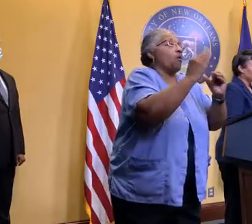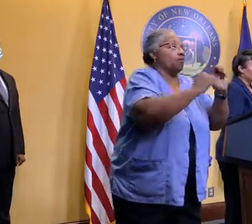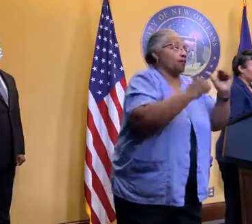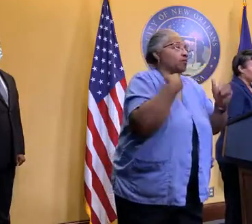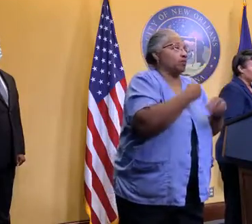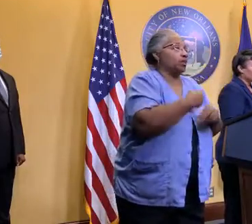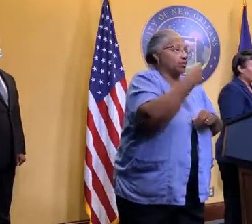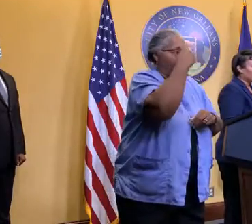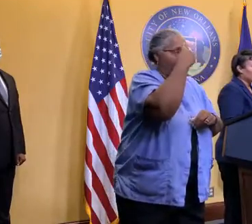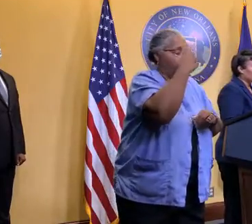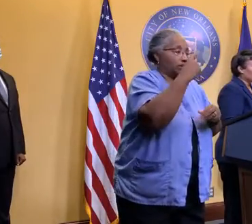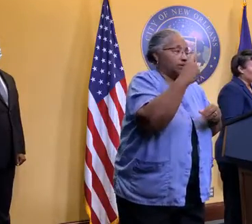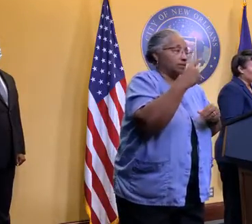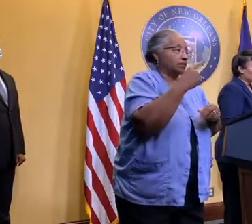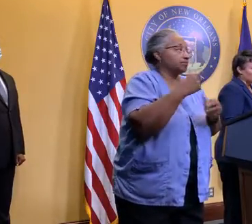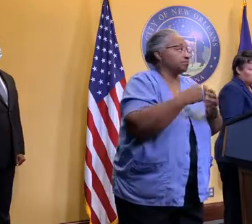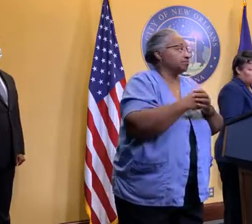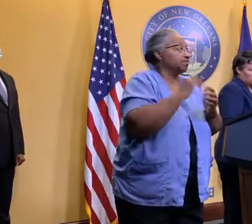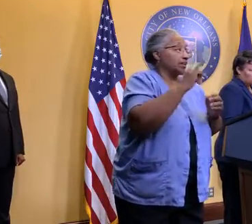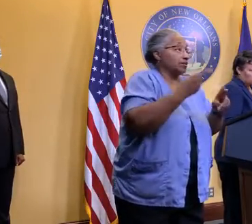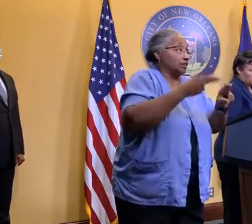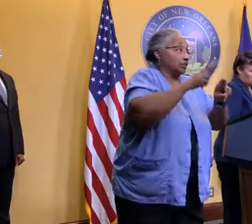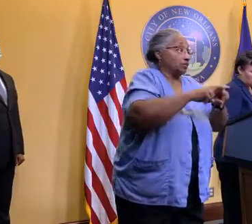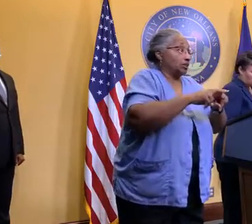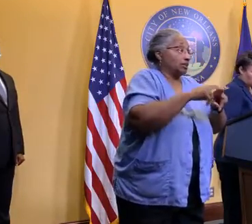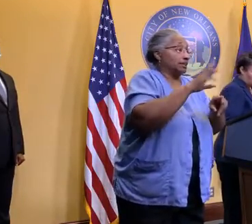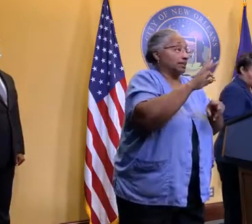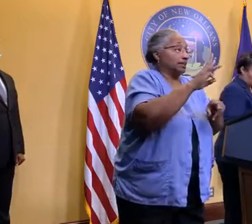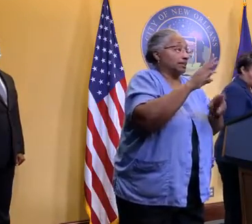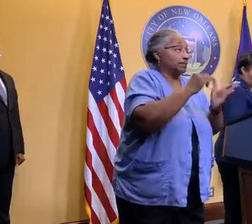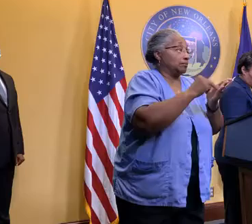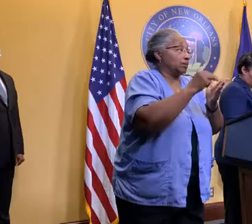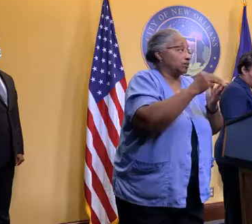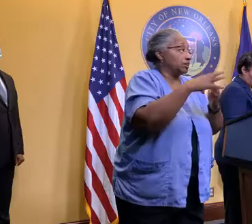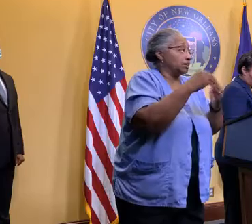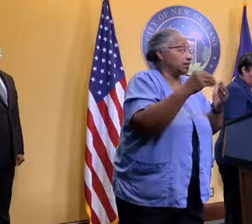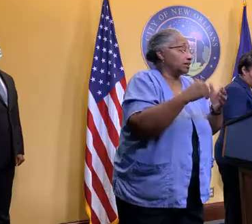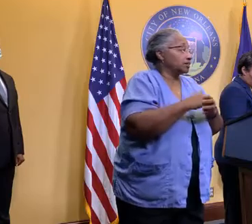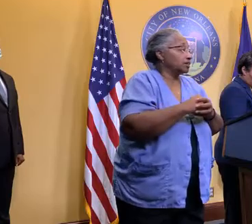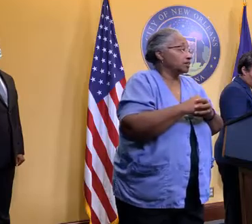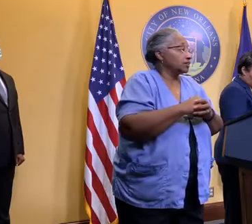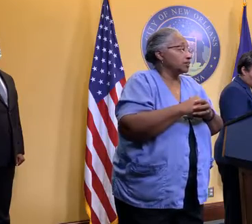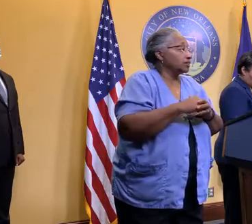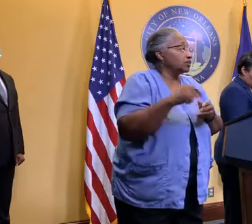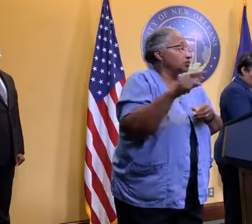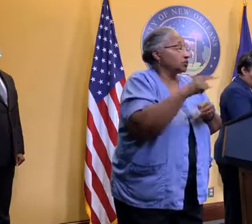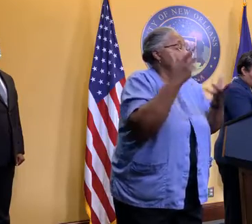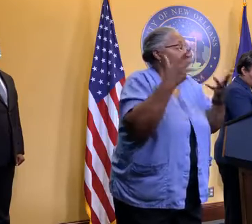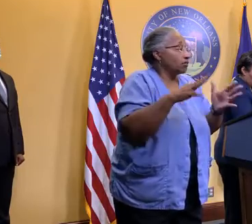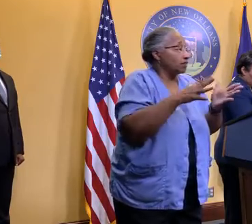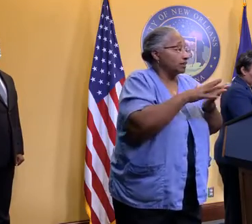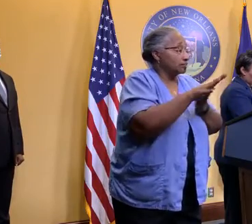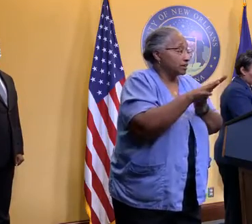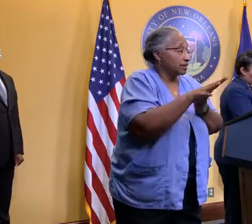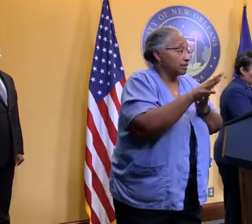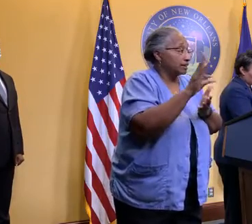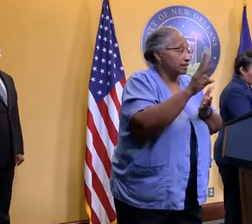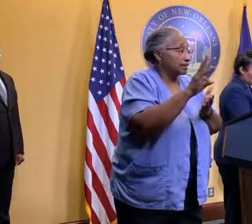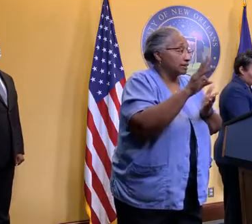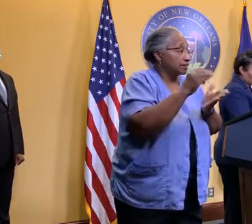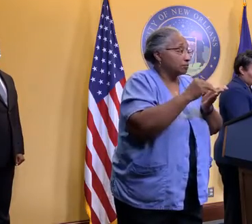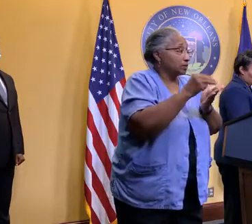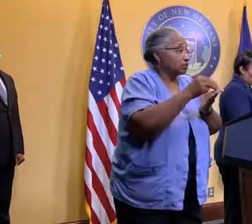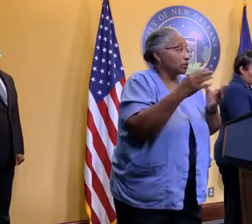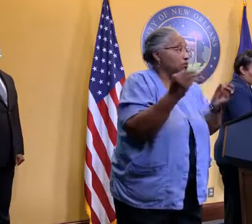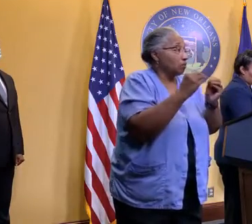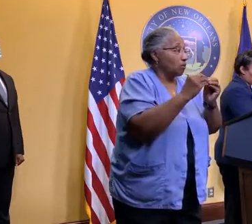by about 6 million. So Exactly. Is that the sort of precipitating factor here, that you guys have already spent $6 million more